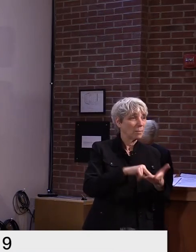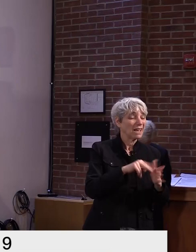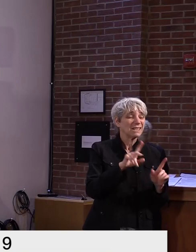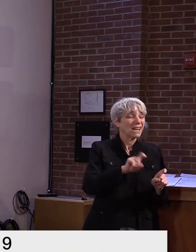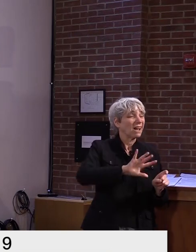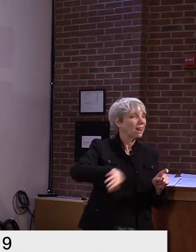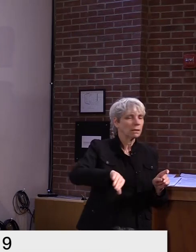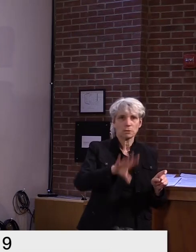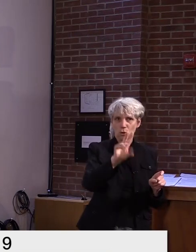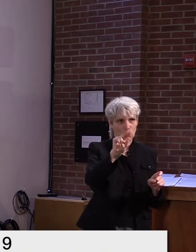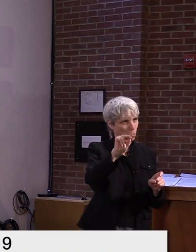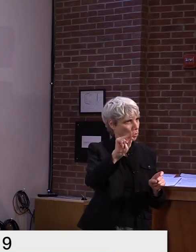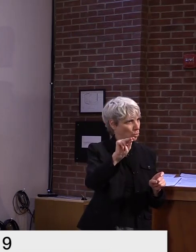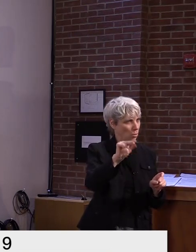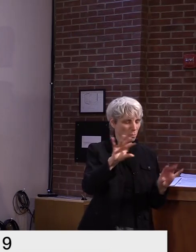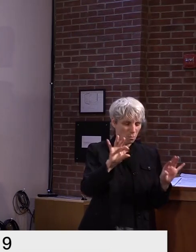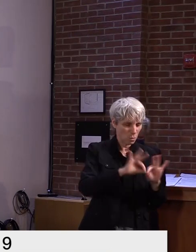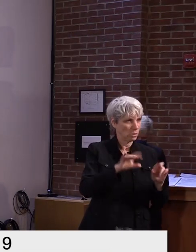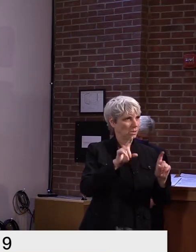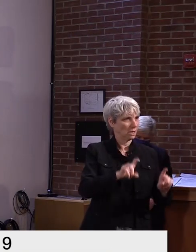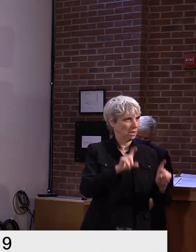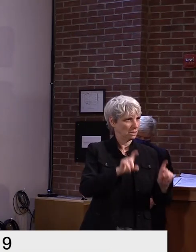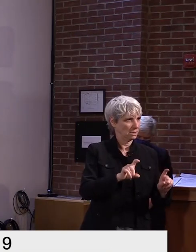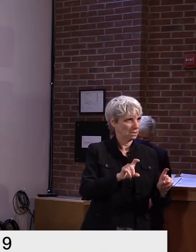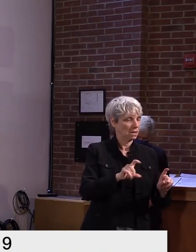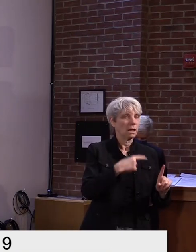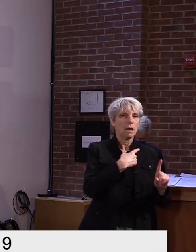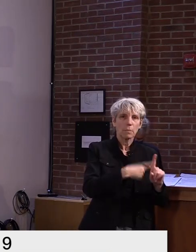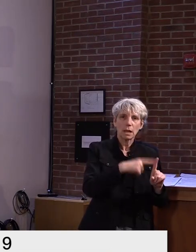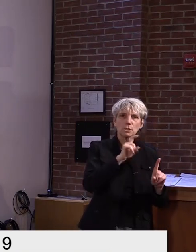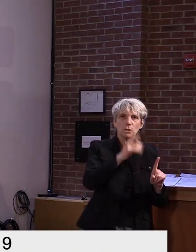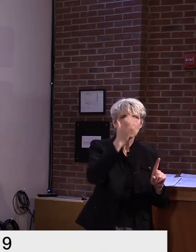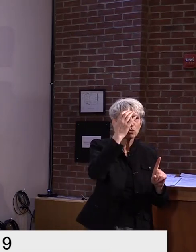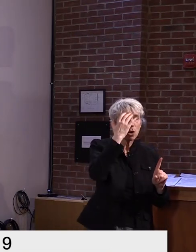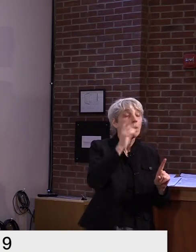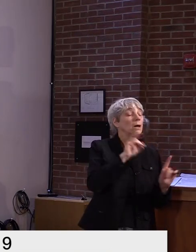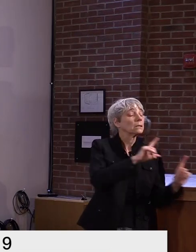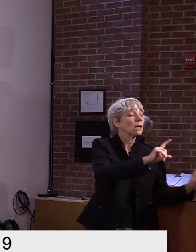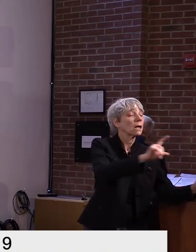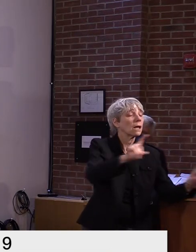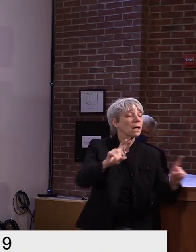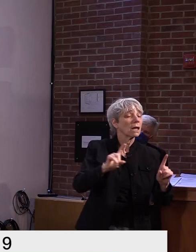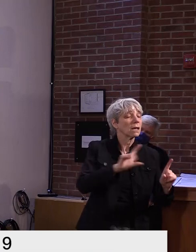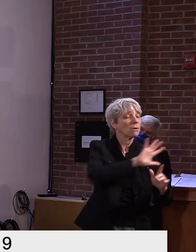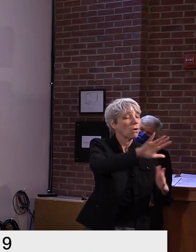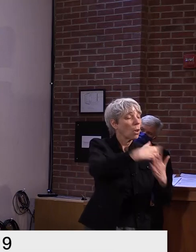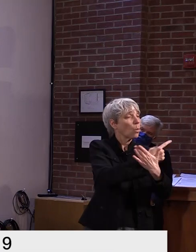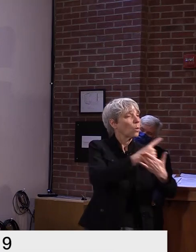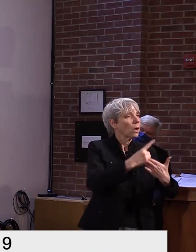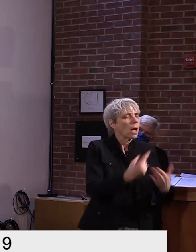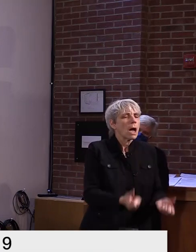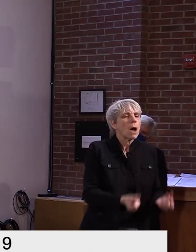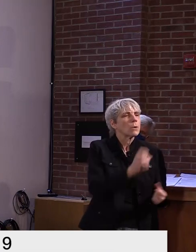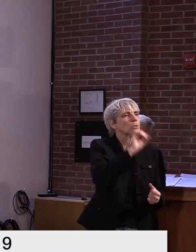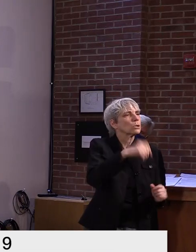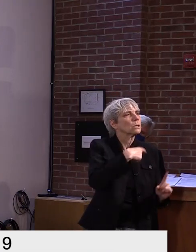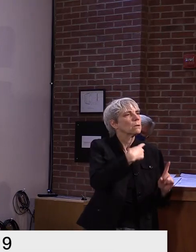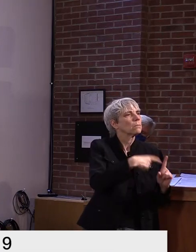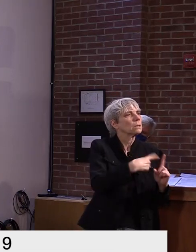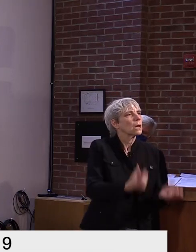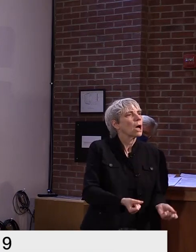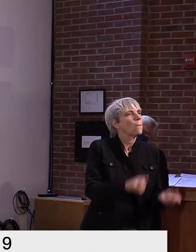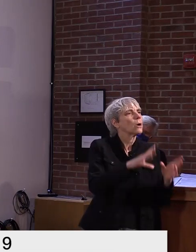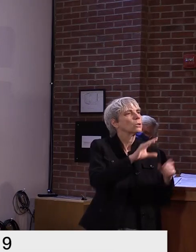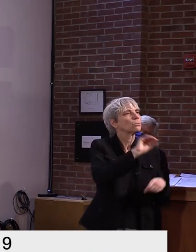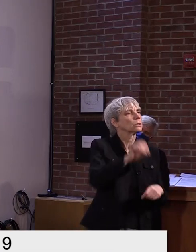accurately know the percent positivity in our state, as we talk about every week and you just saw here. And you can only do that if you have